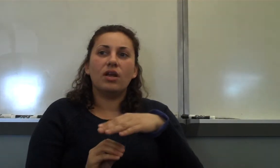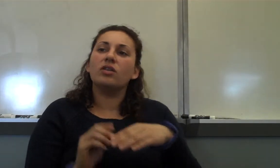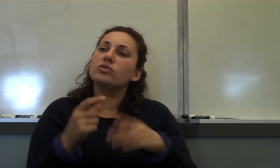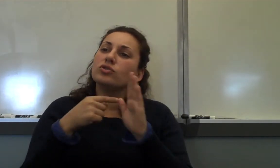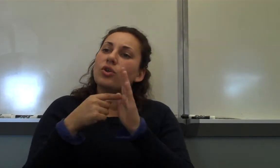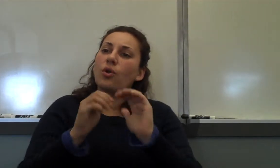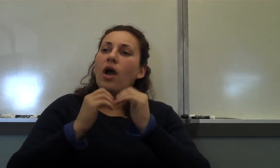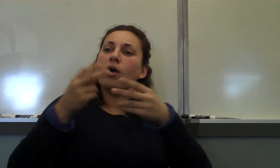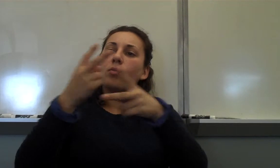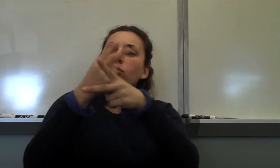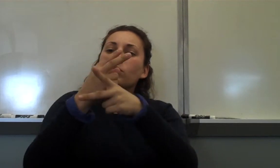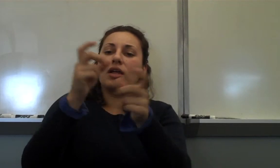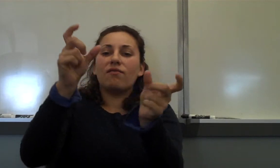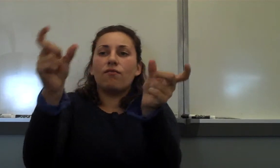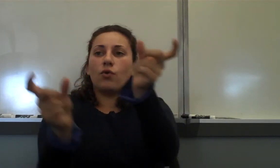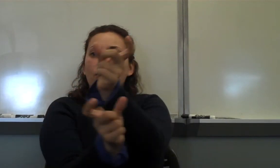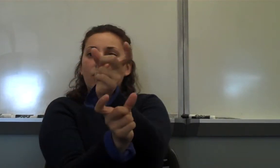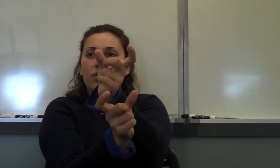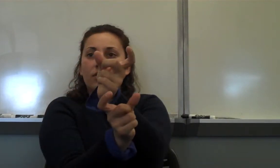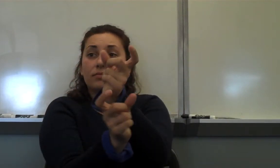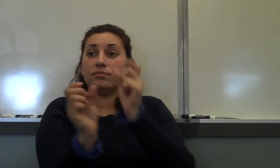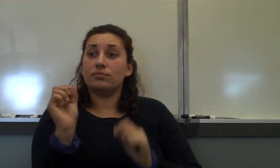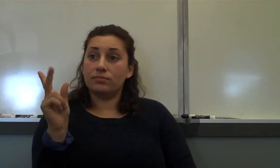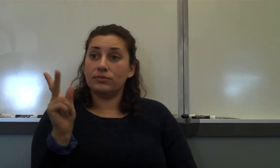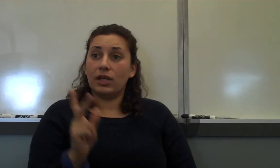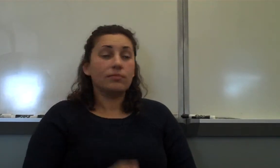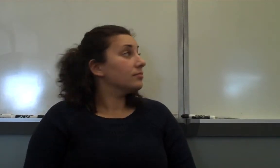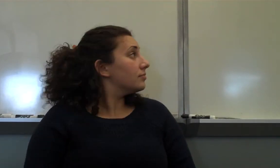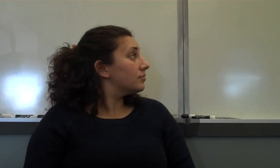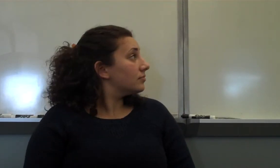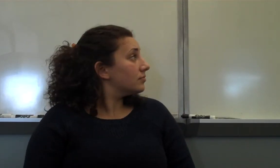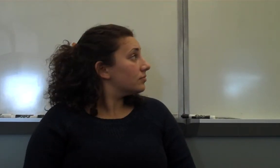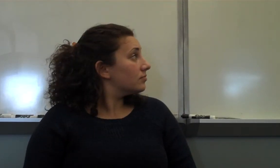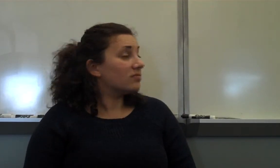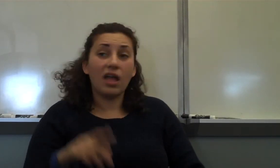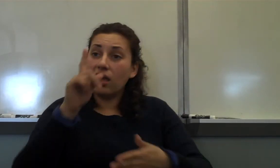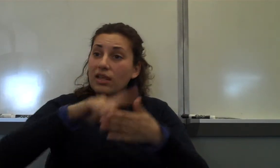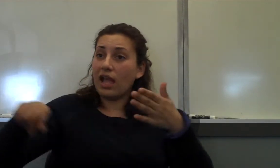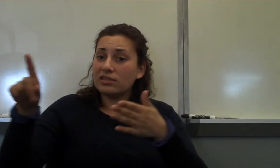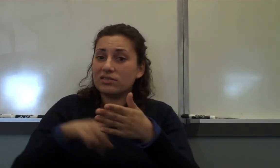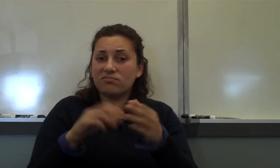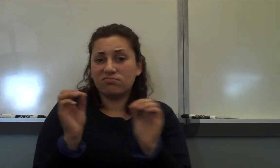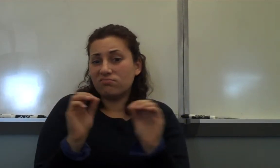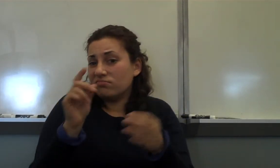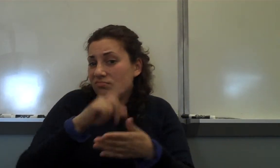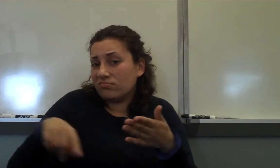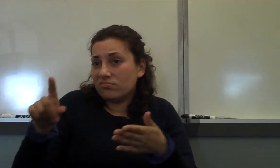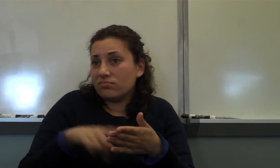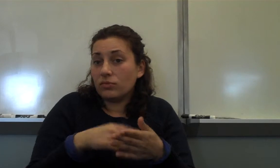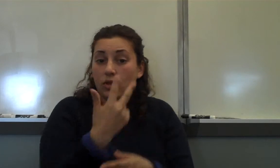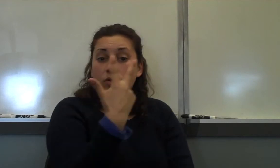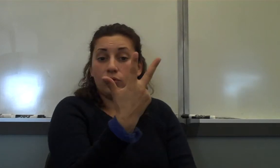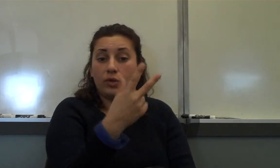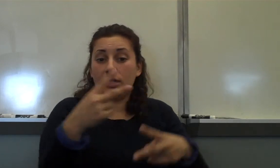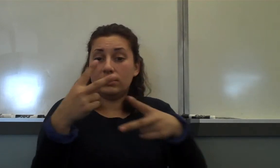process. Okay, for this, we would cancel, but there's nothing to cancel. So 3 times 41 is